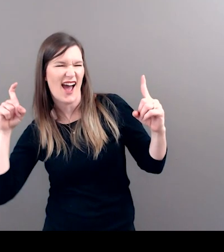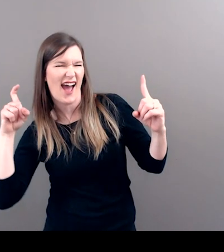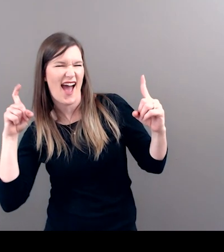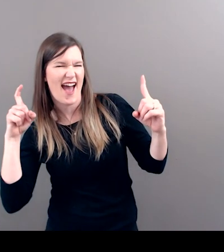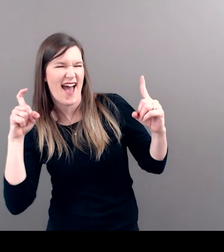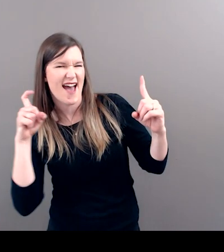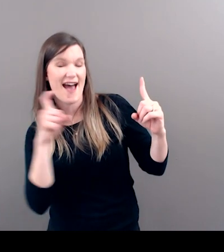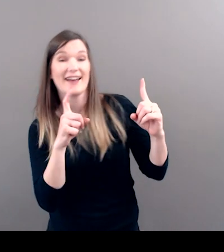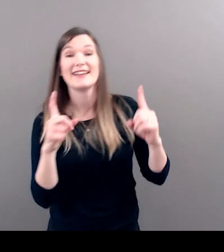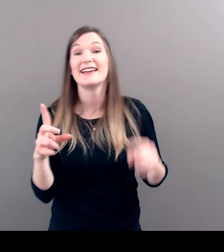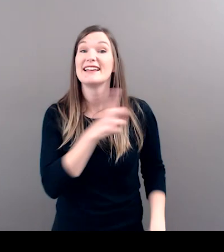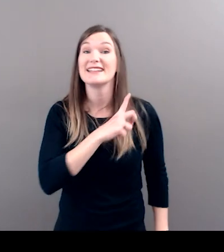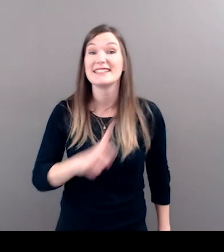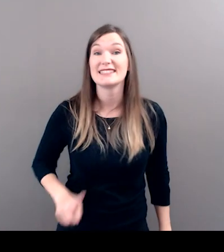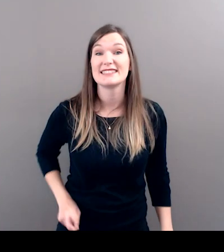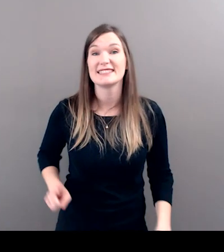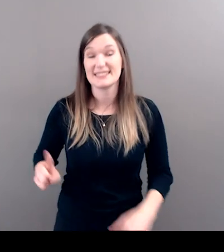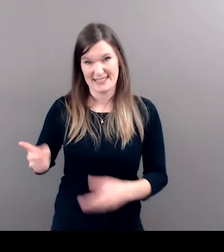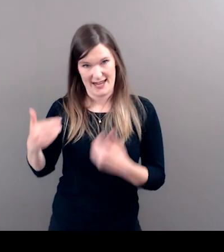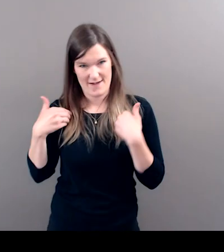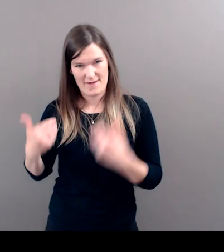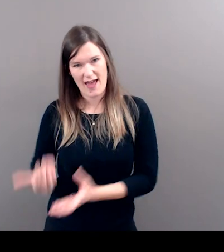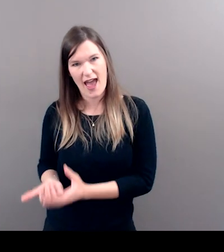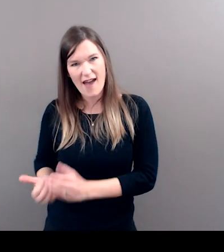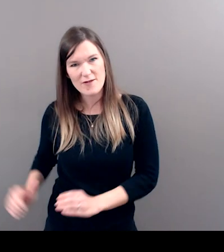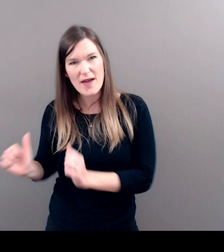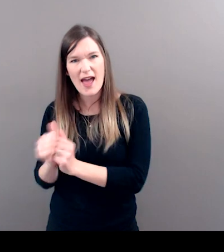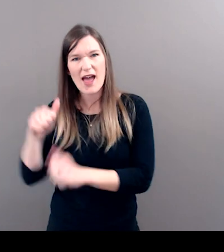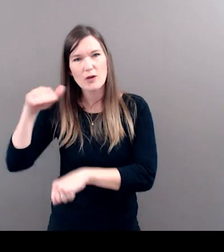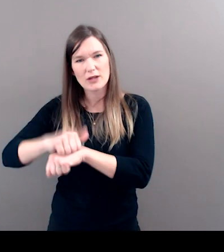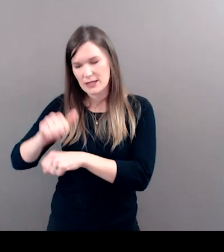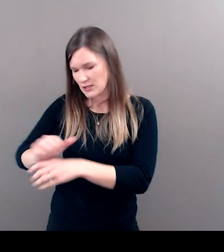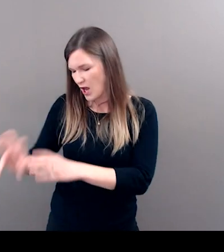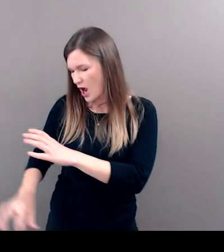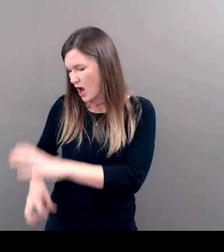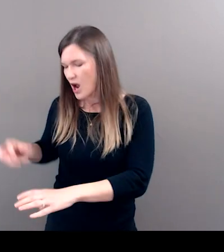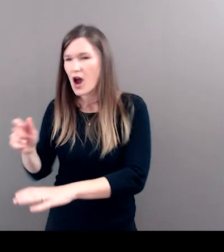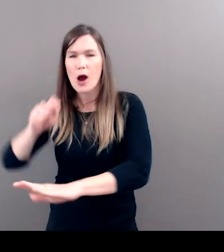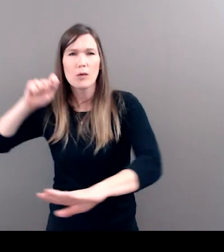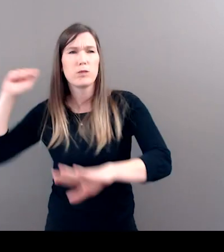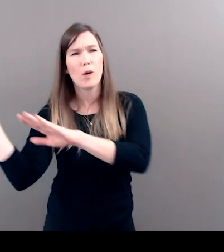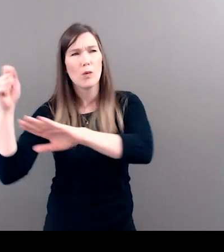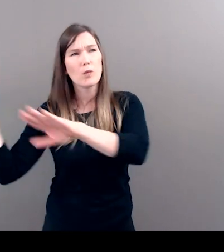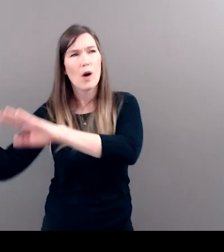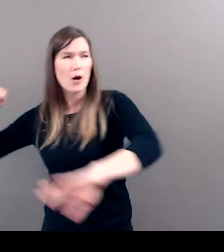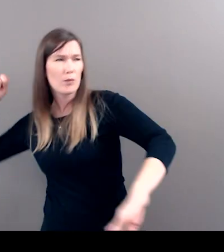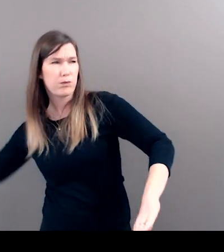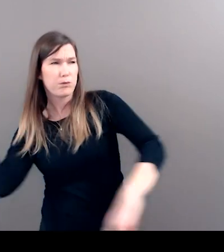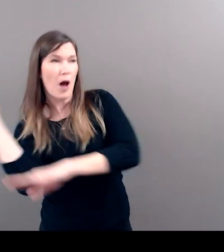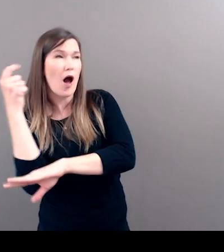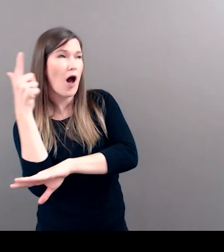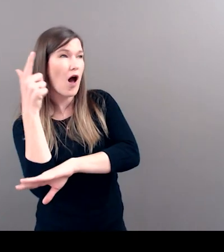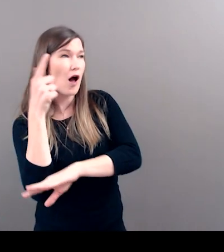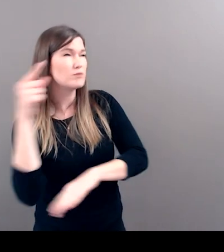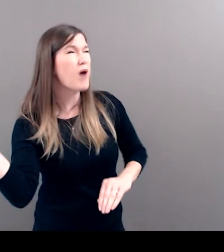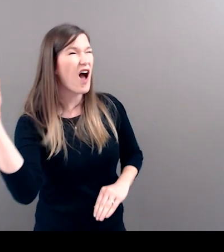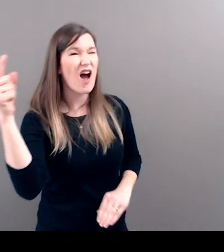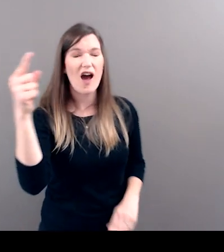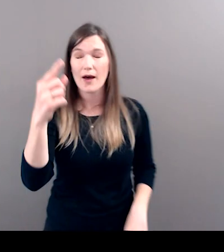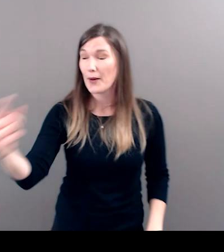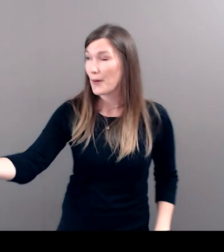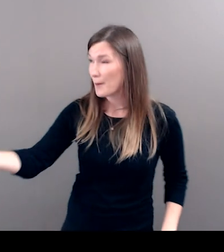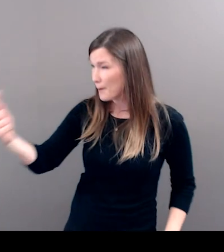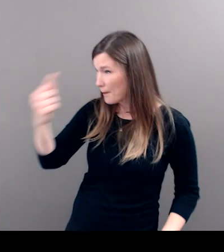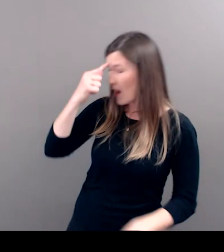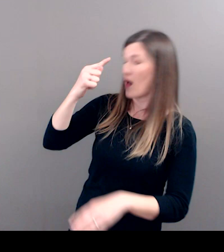And David put his hand in the bag, took out a stone, slung it, and struck the Philistine in his head. And the stone sank in his forehead, and he fell to the